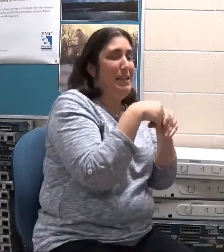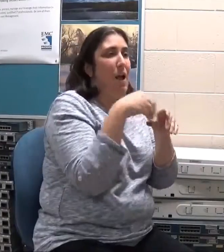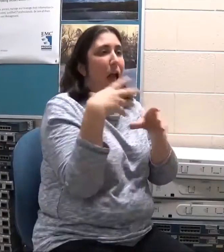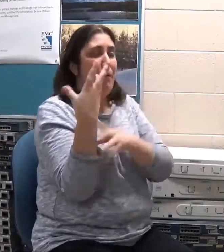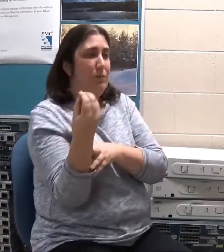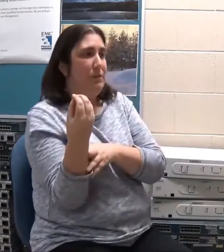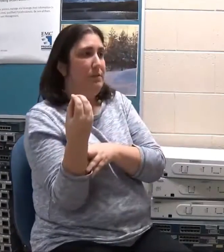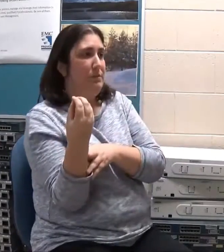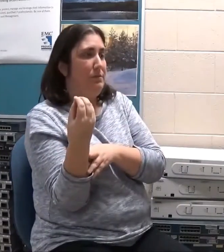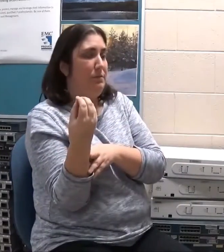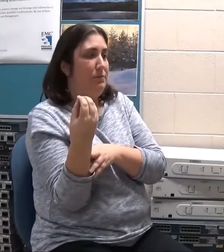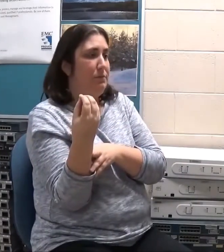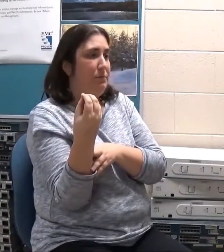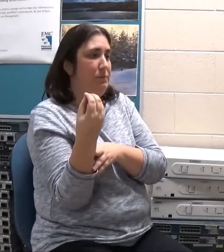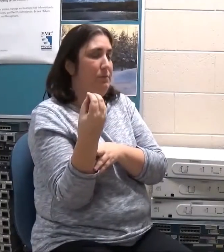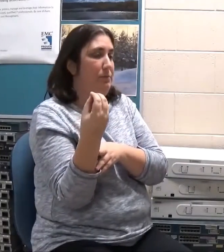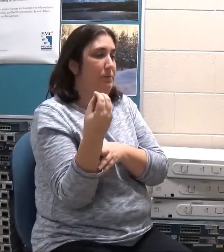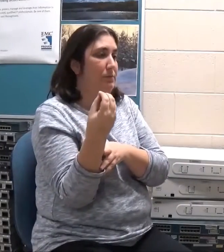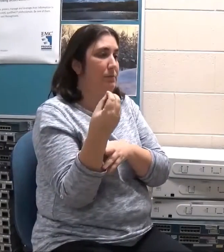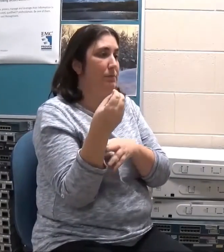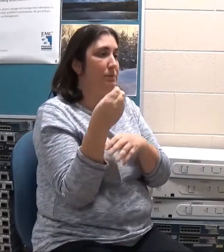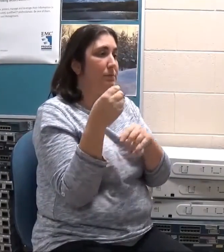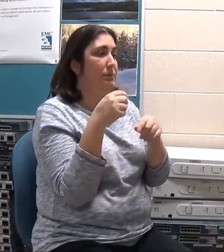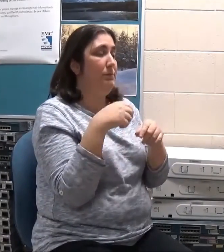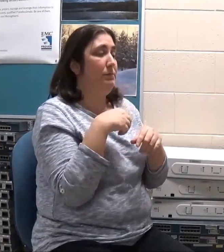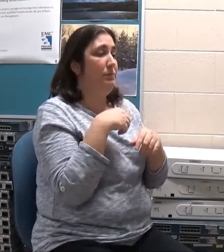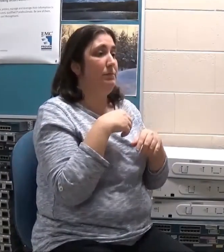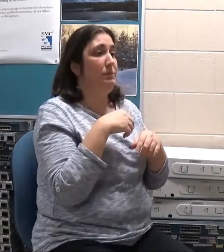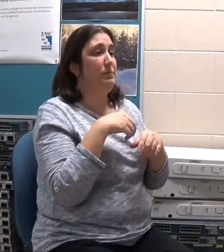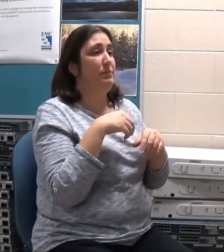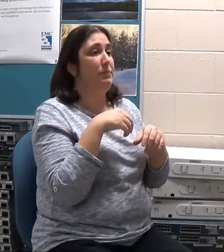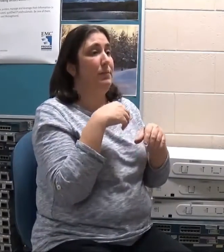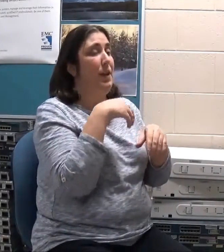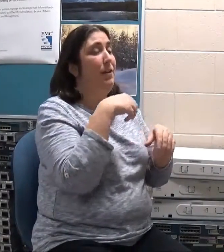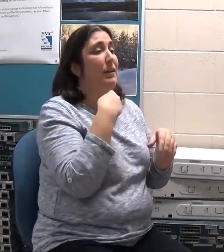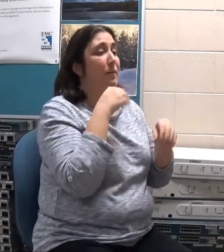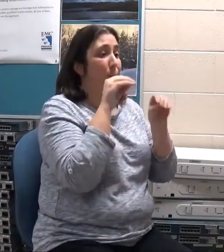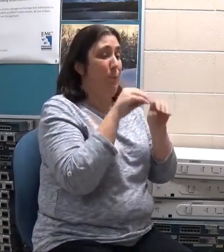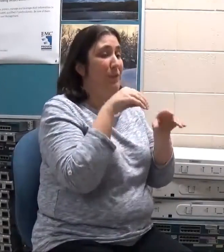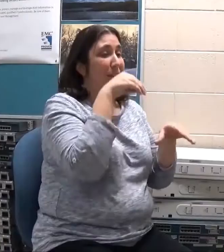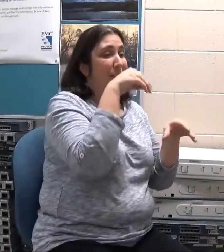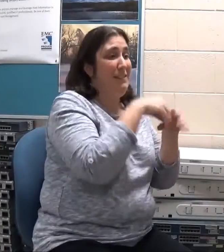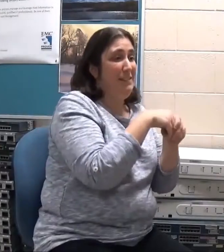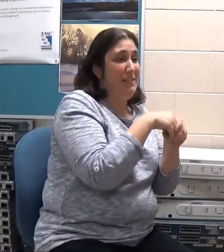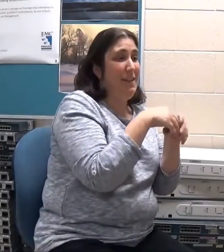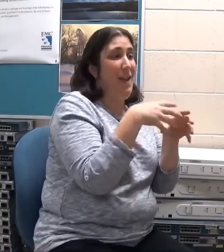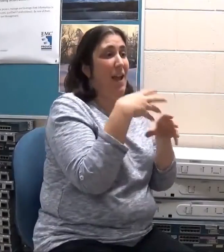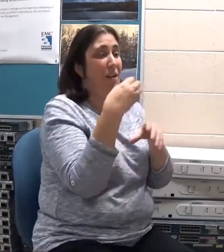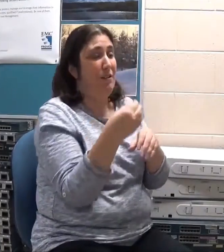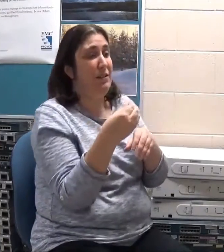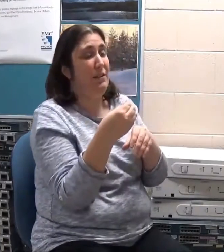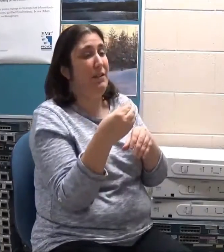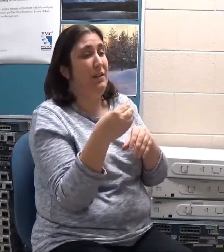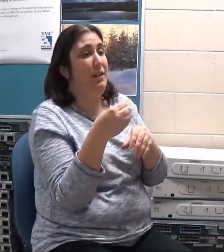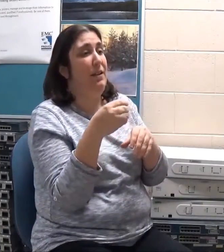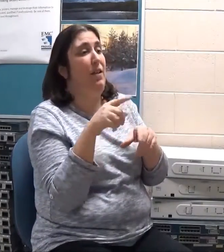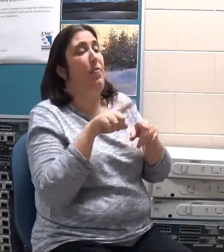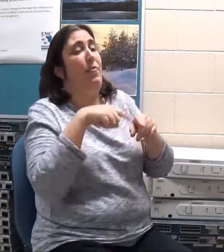the space, the interface name, inside or outside, and then the address and the net mask that we want to give it. That only